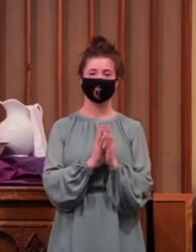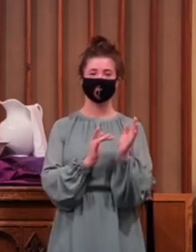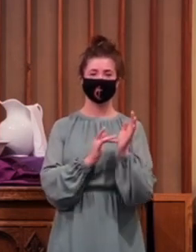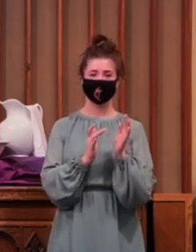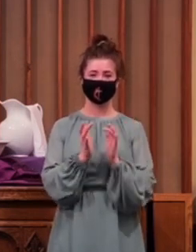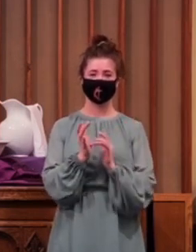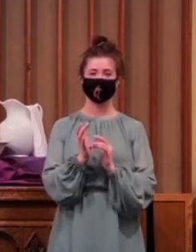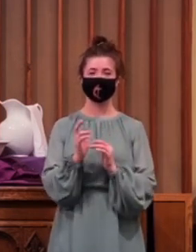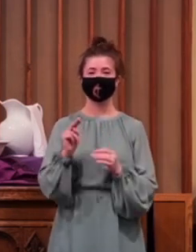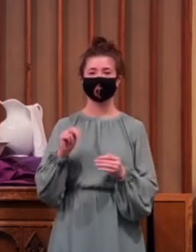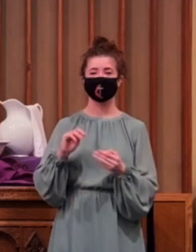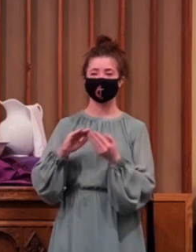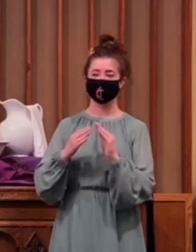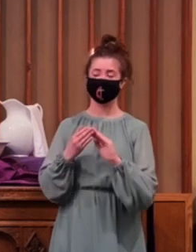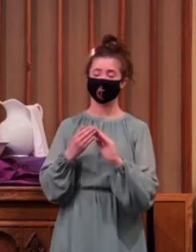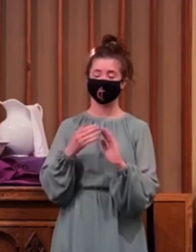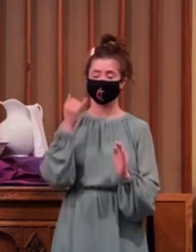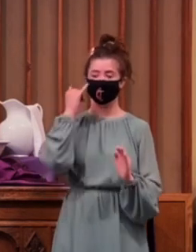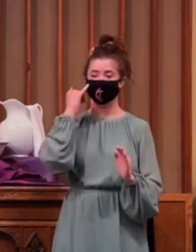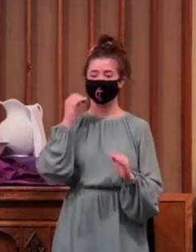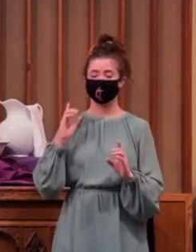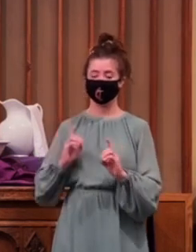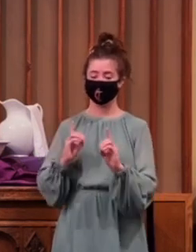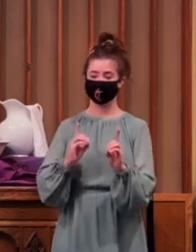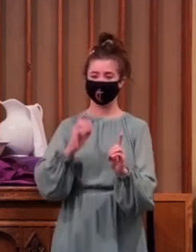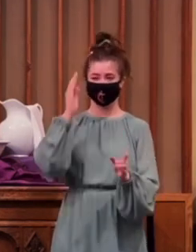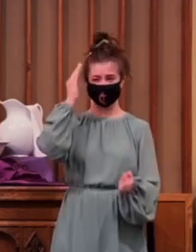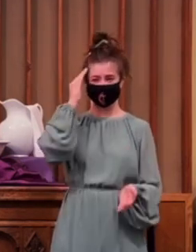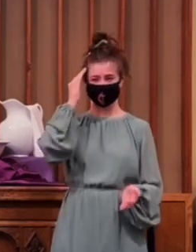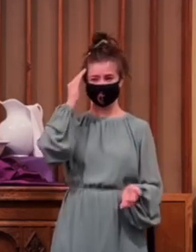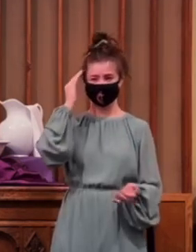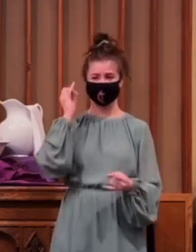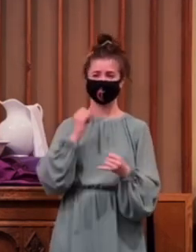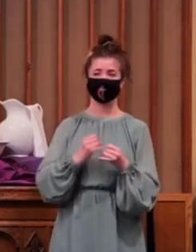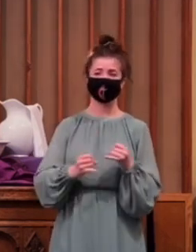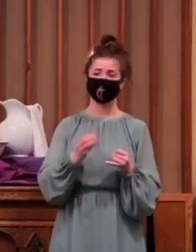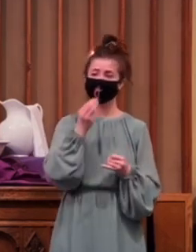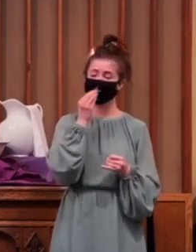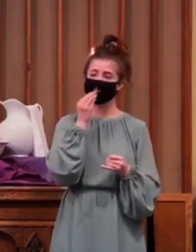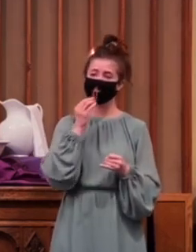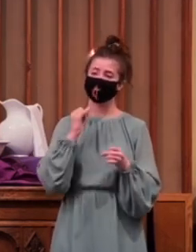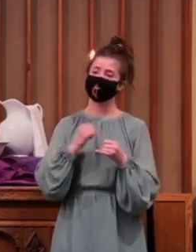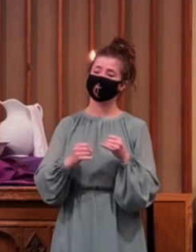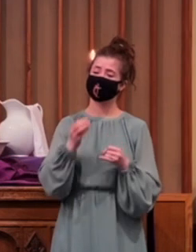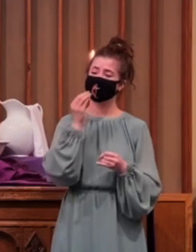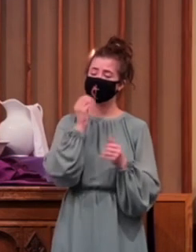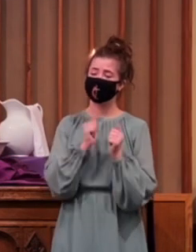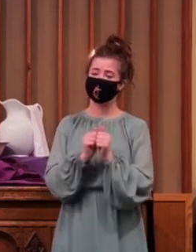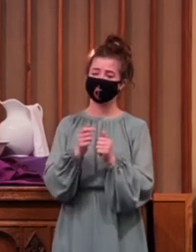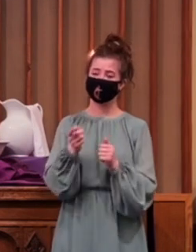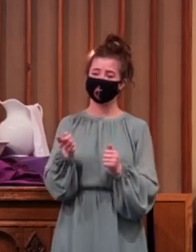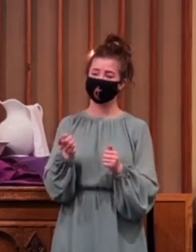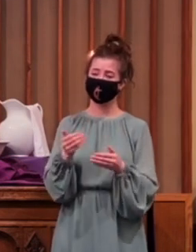Jesus of Nazareth, if the disciples had known that the Last Supper would be their last meal with you before